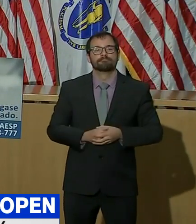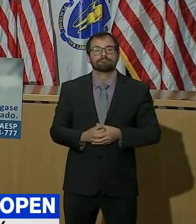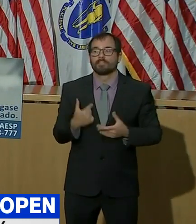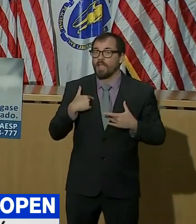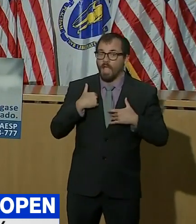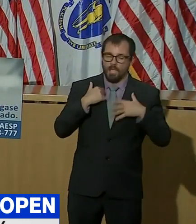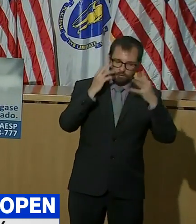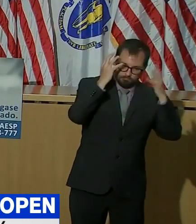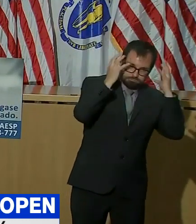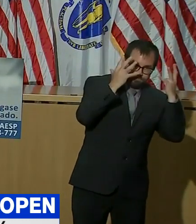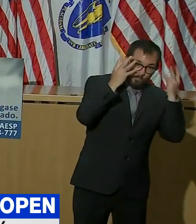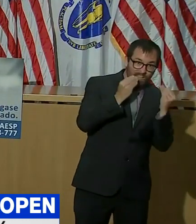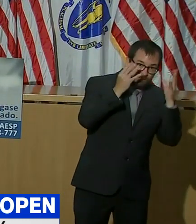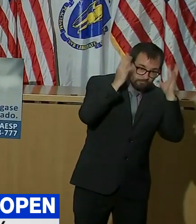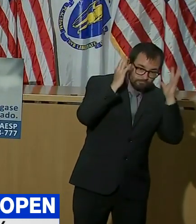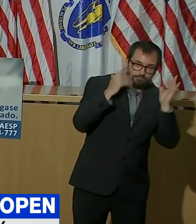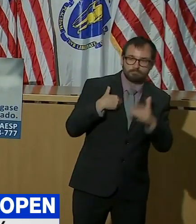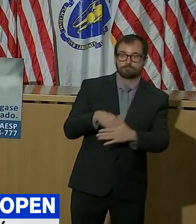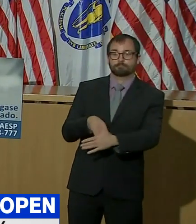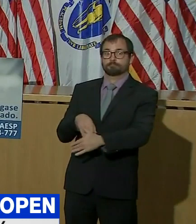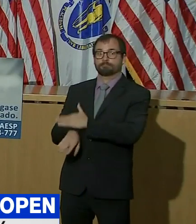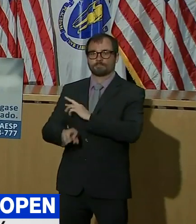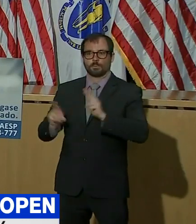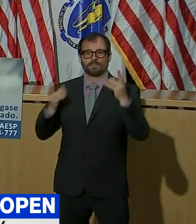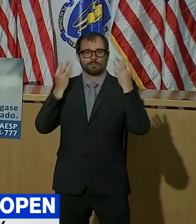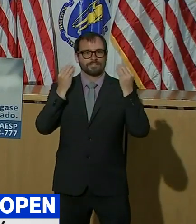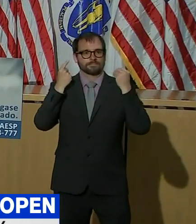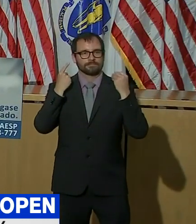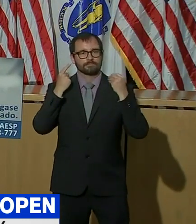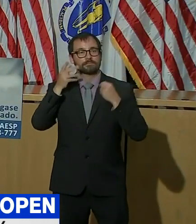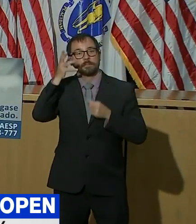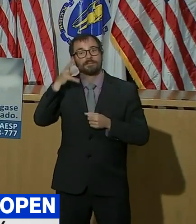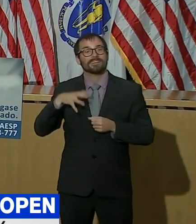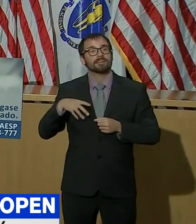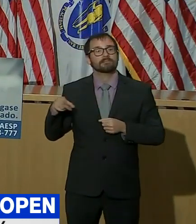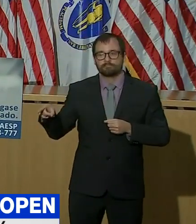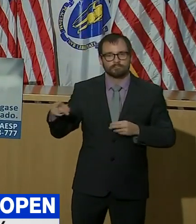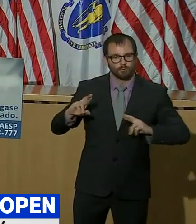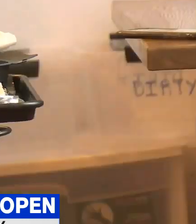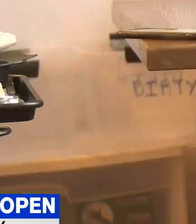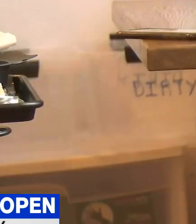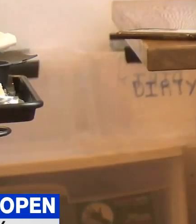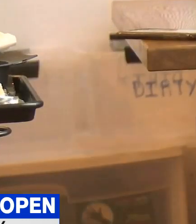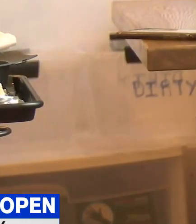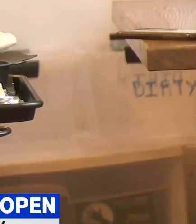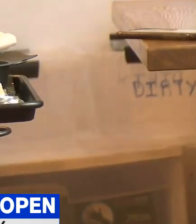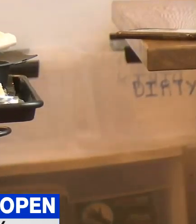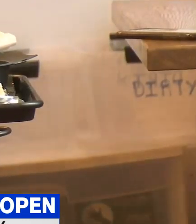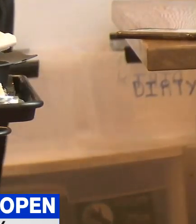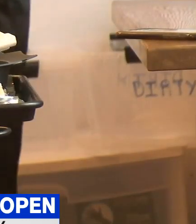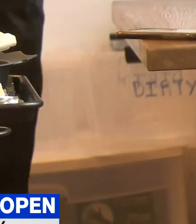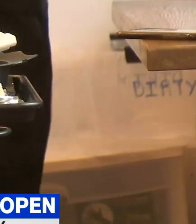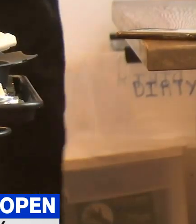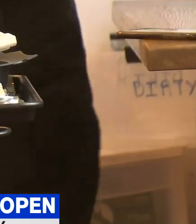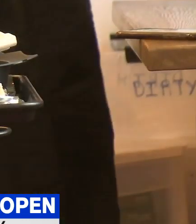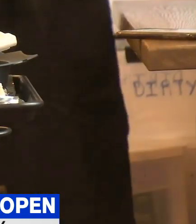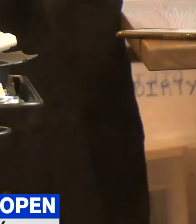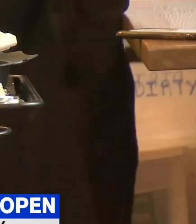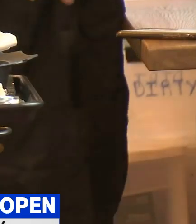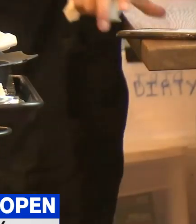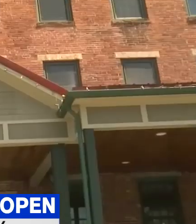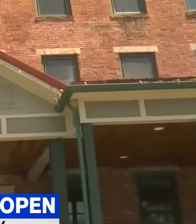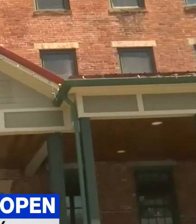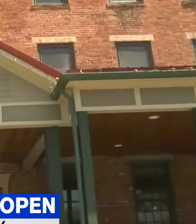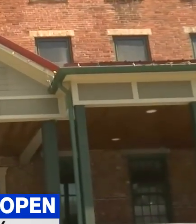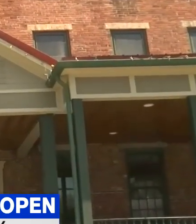who cut my hair wore a mask the entire time and a gown. And I was out in 20 minutes. A similar experience for many here in Western